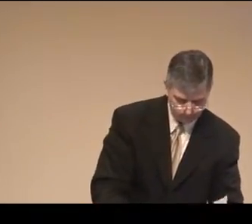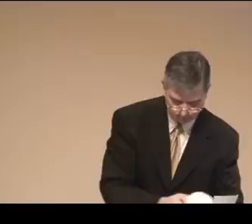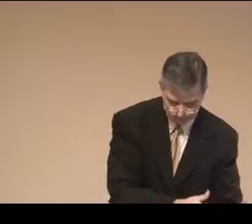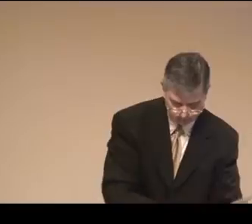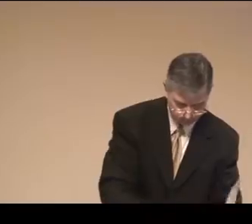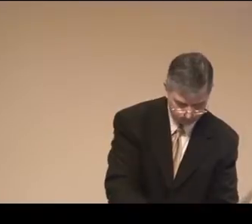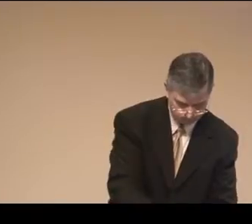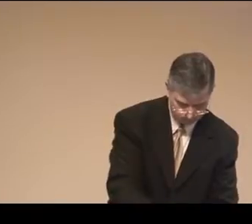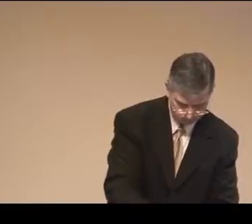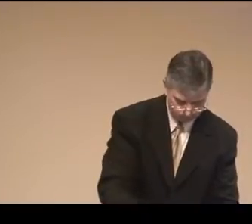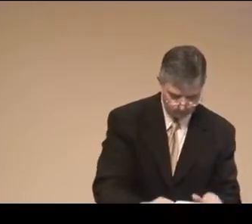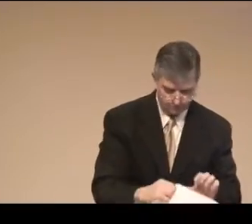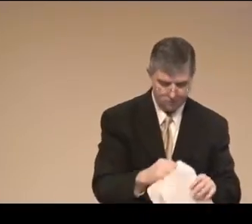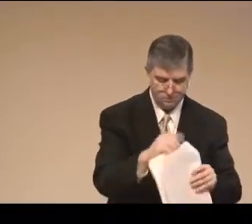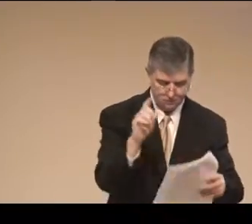before we get on with this